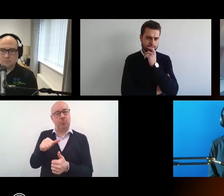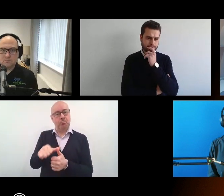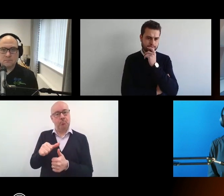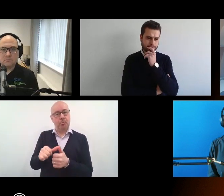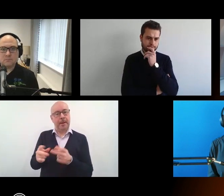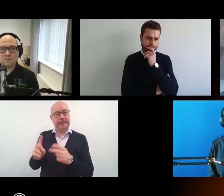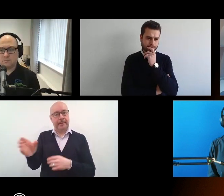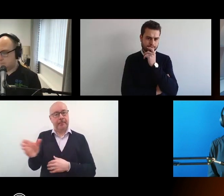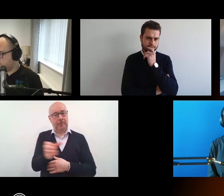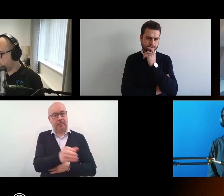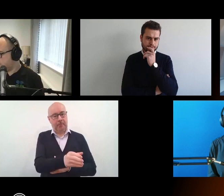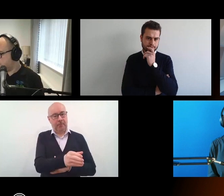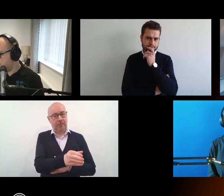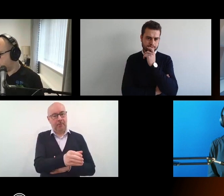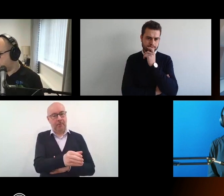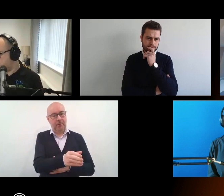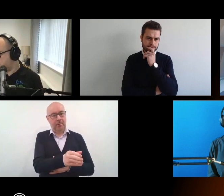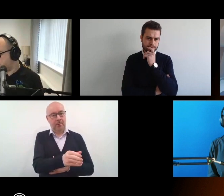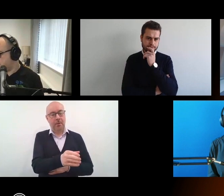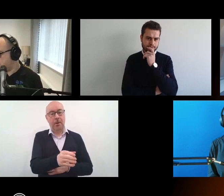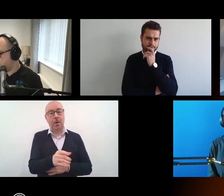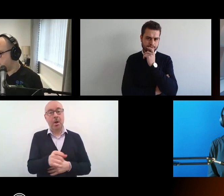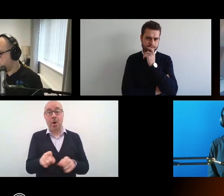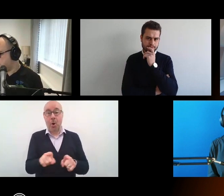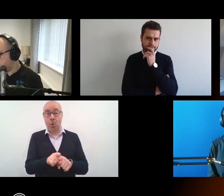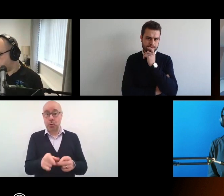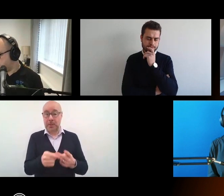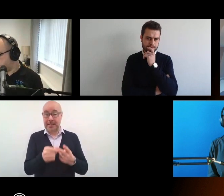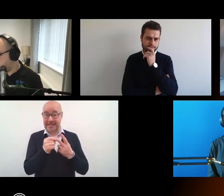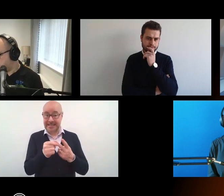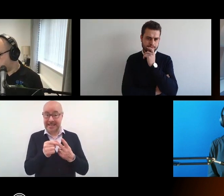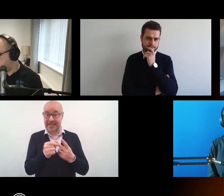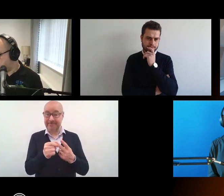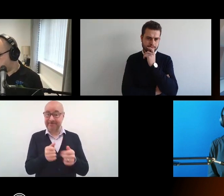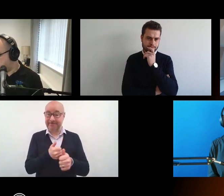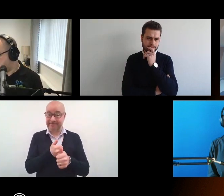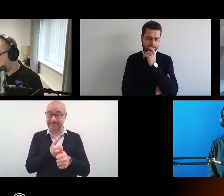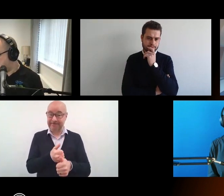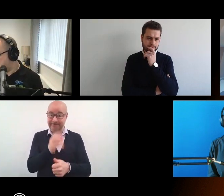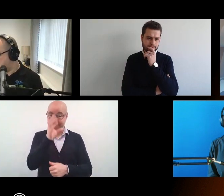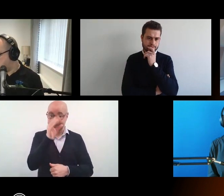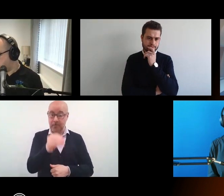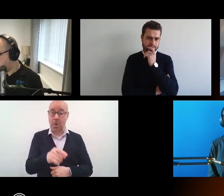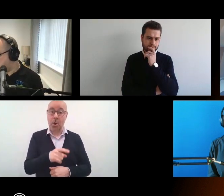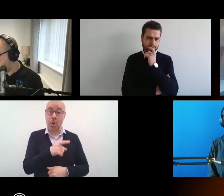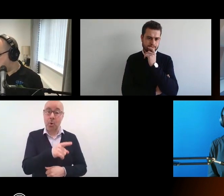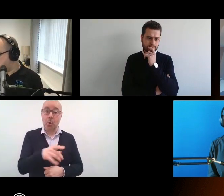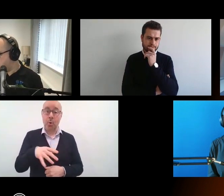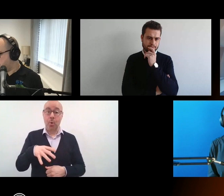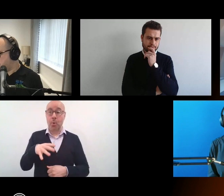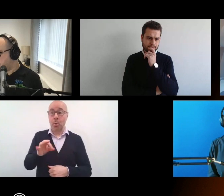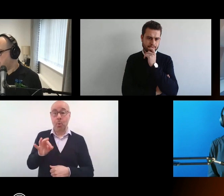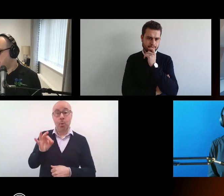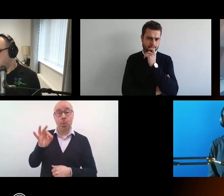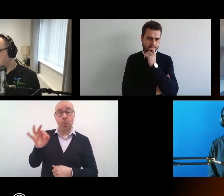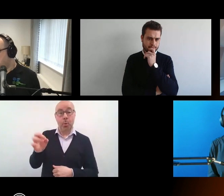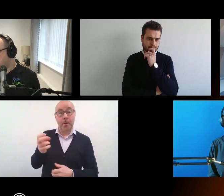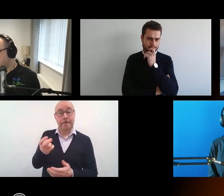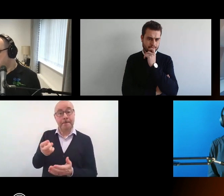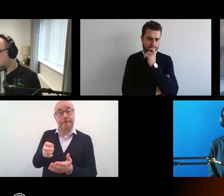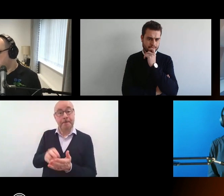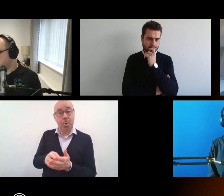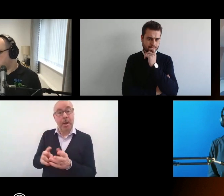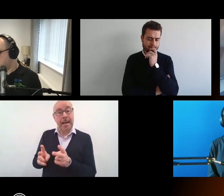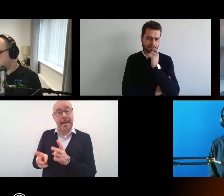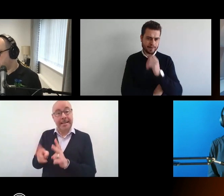event. I think the other point I would stress is it's not just about requesting interpreters, it's about the preparation of actually looking at